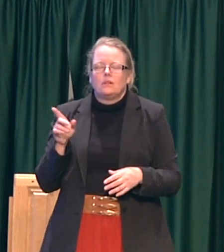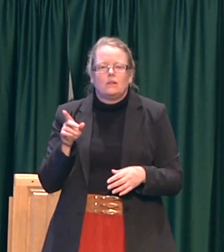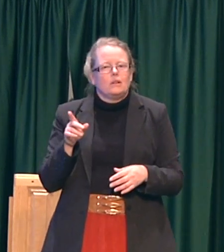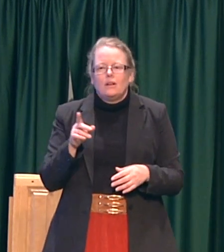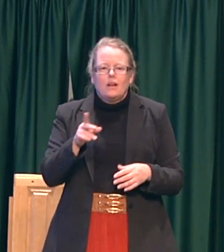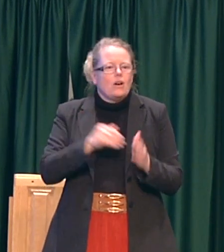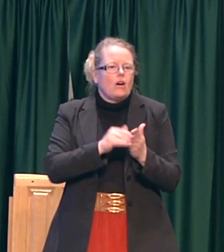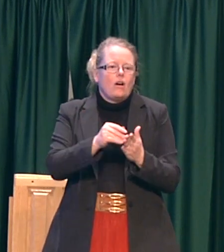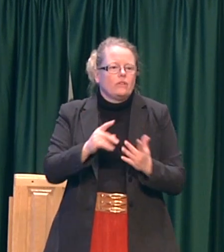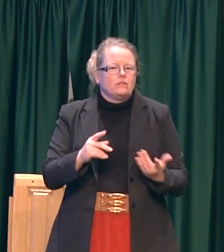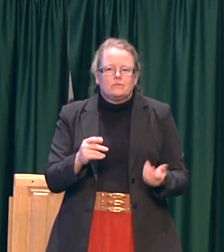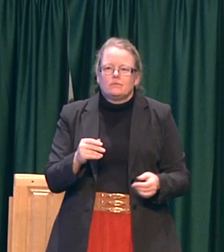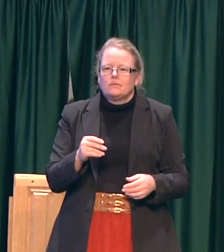Emergency, this is a tough one.